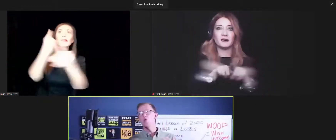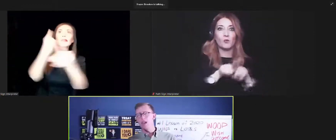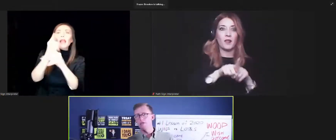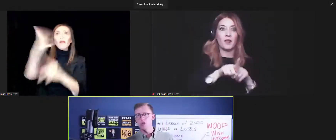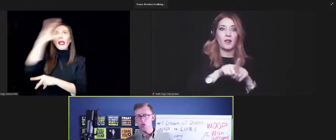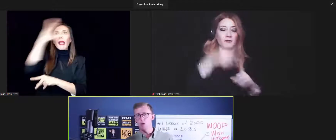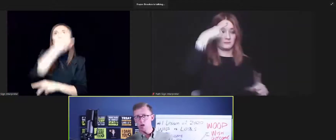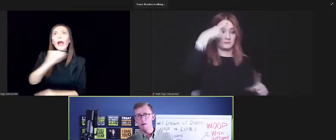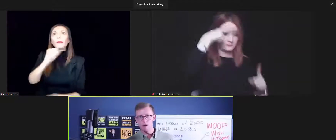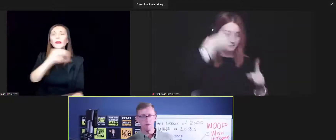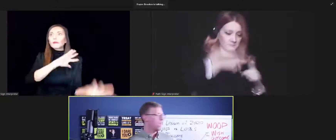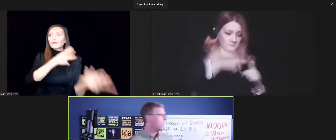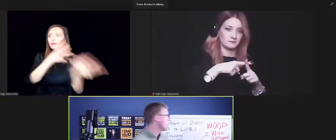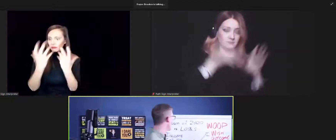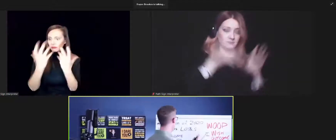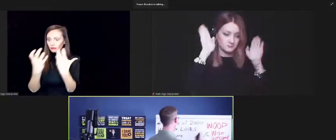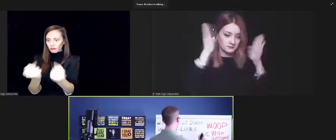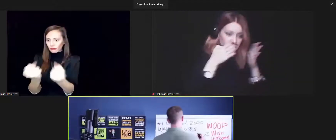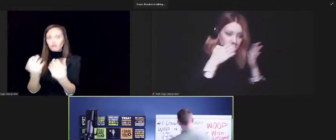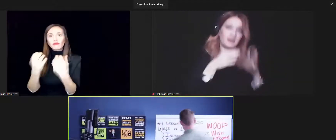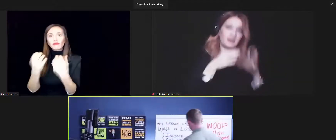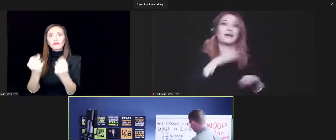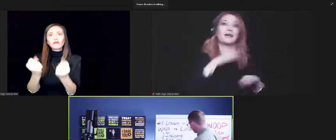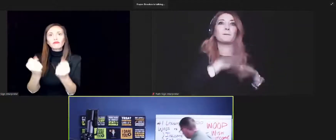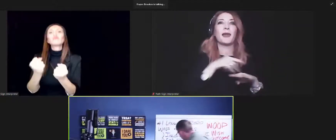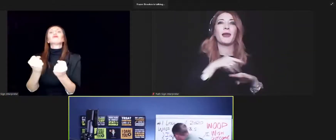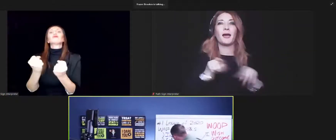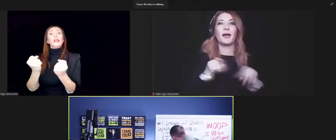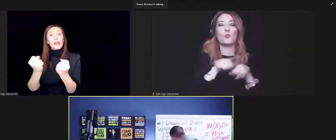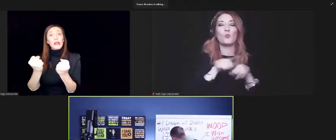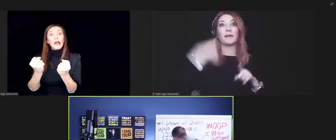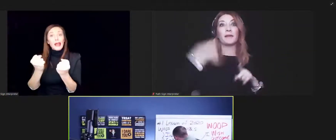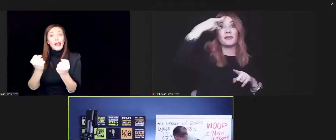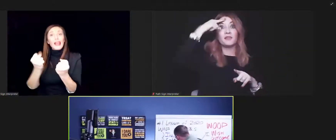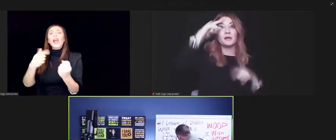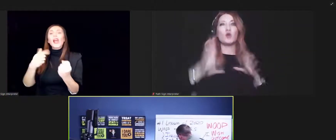too different to what you maybe have learned, but